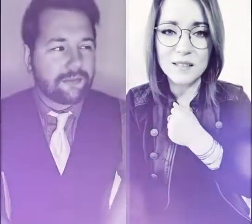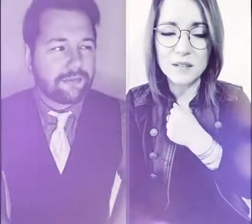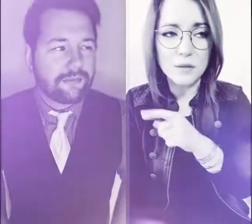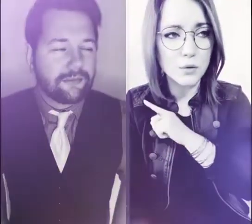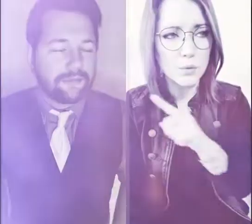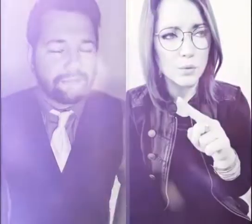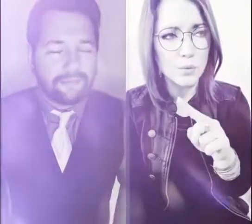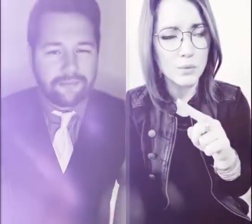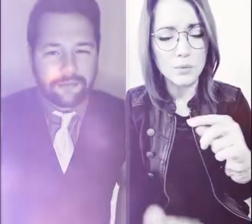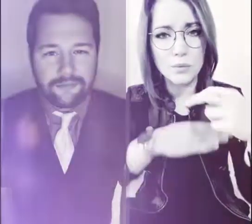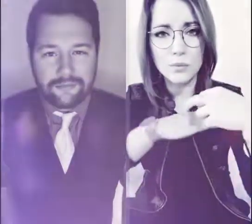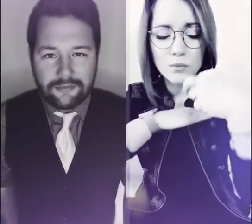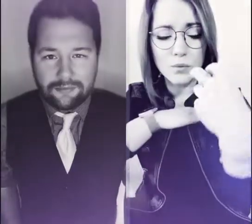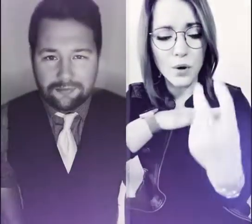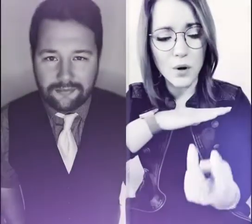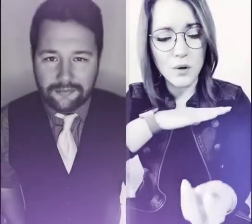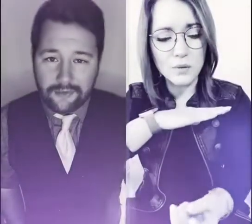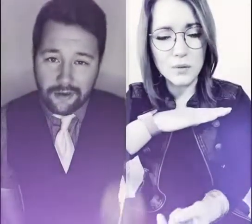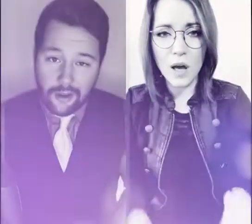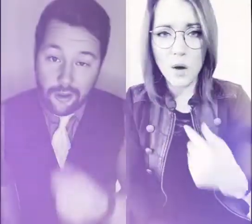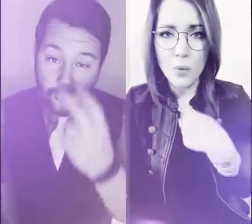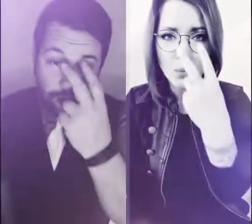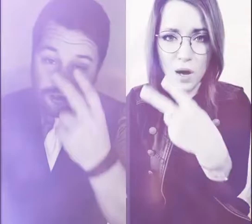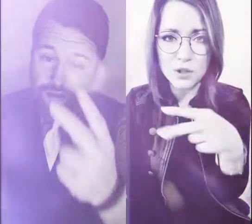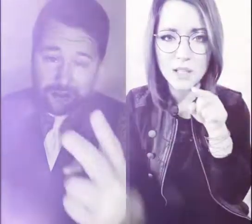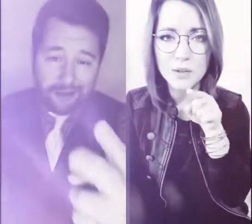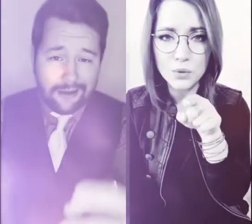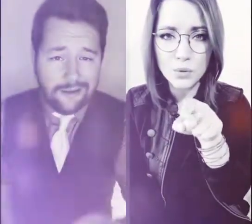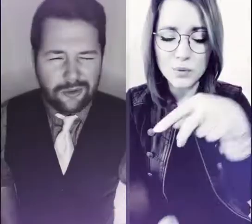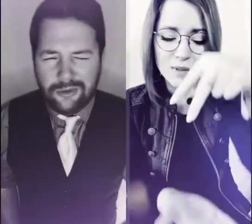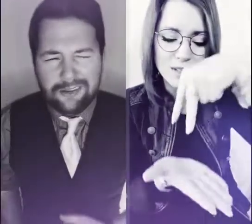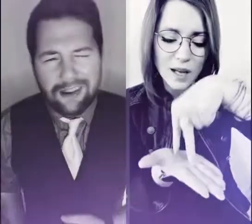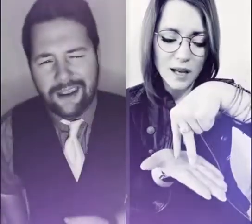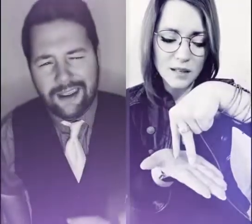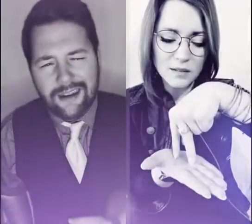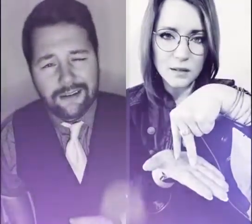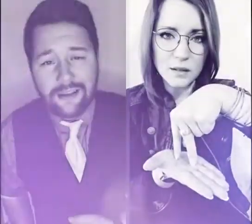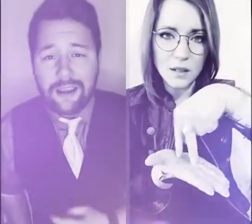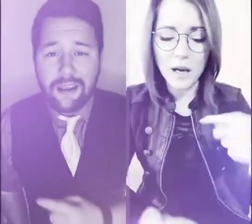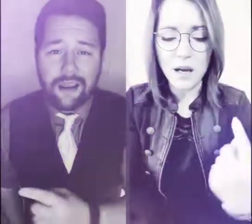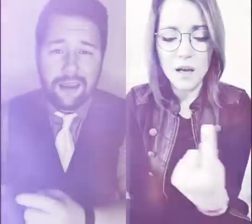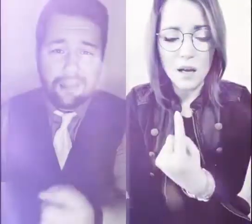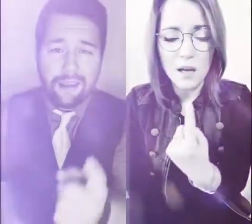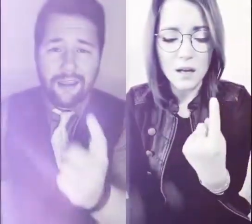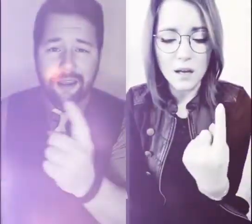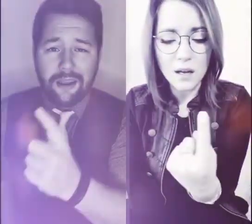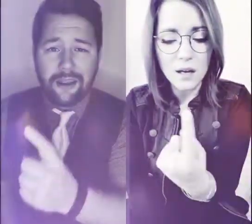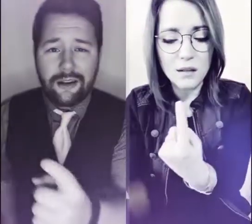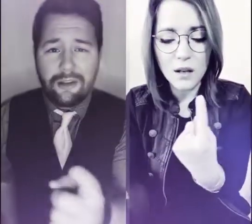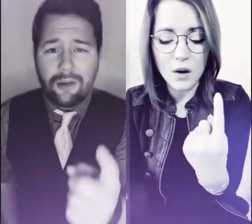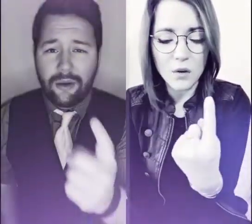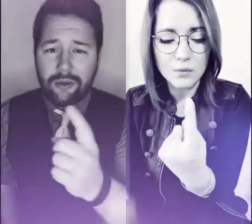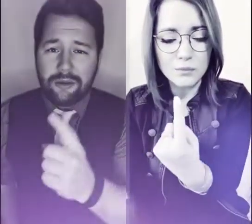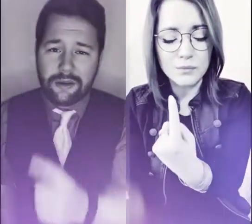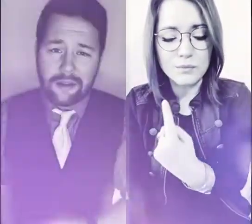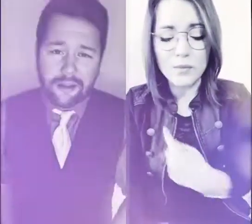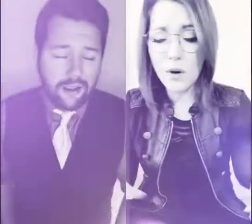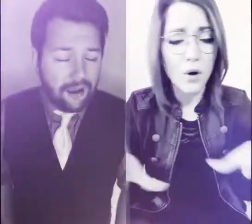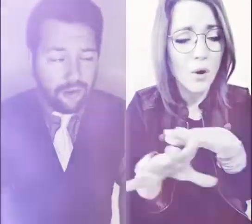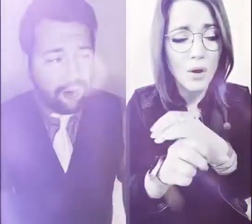to fall But watching you stand alone